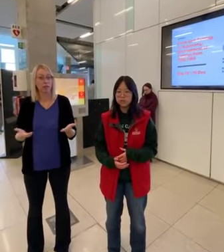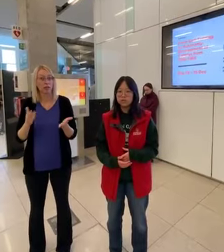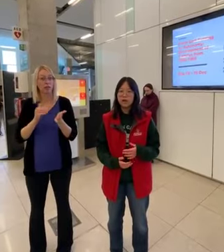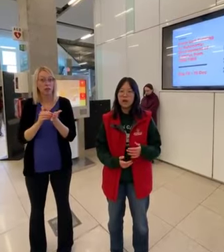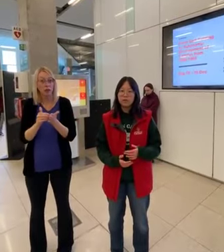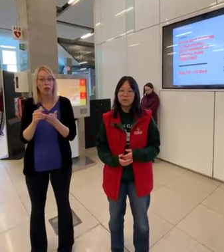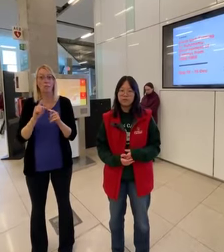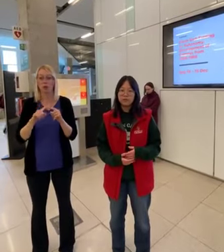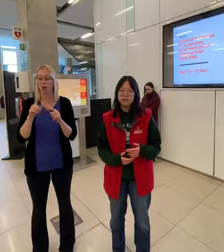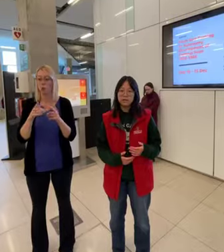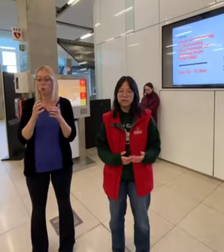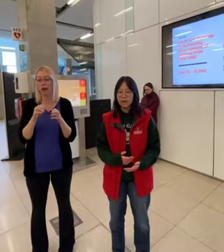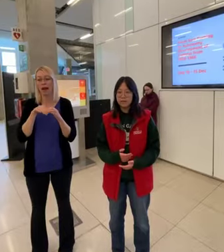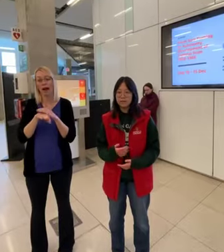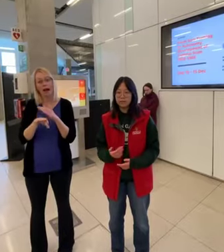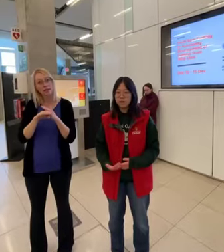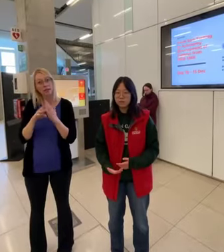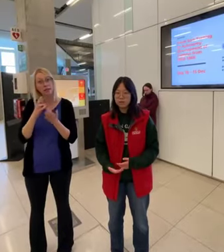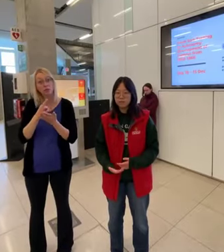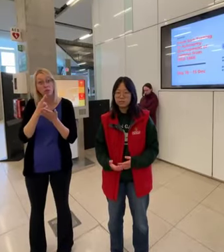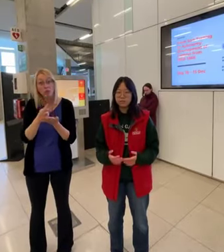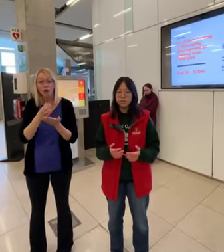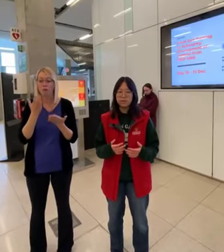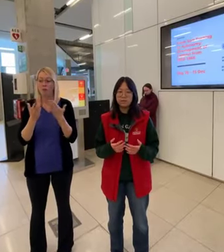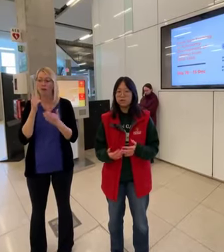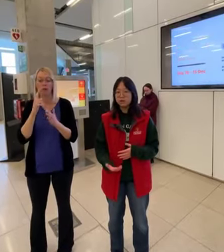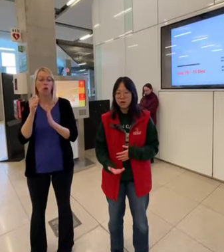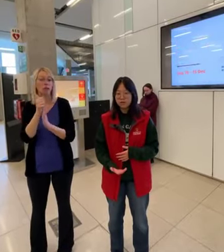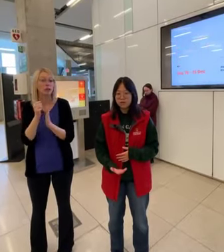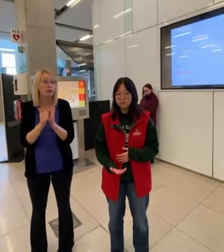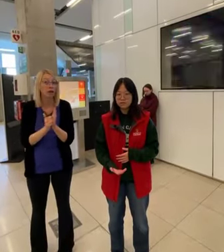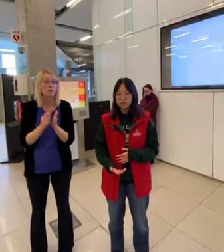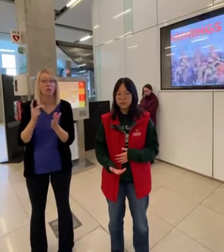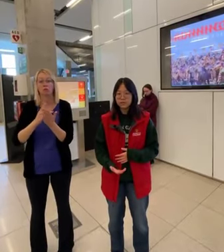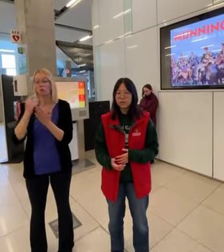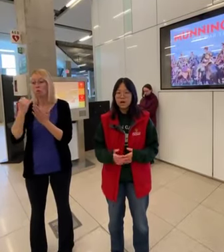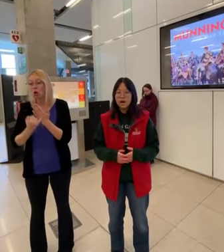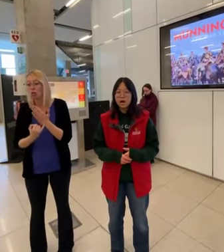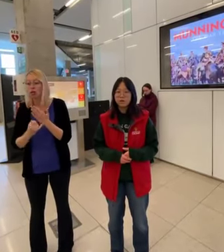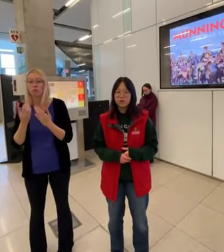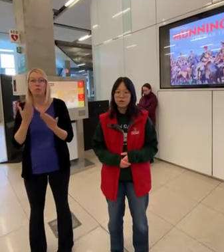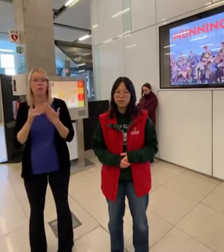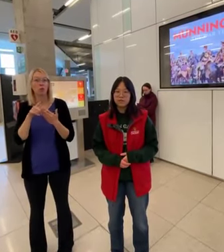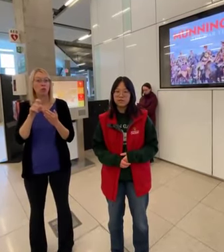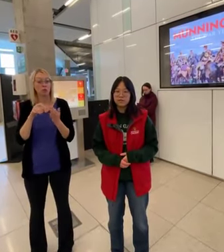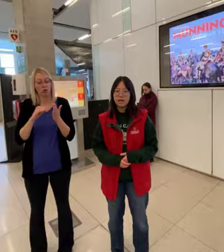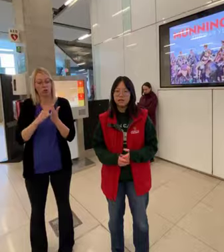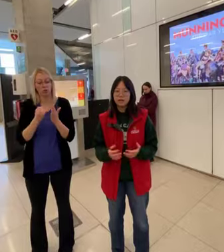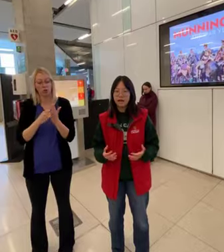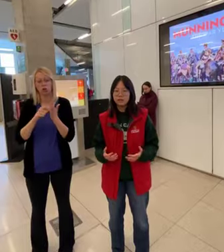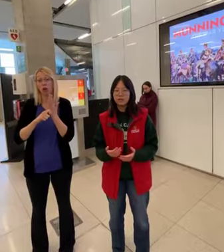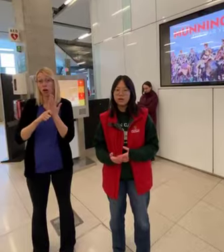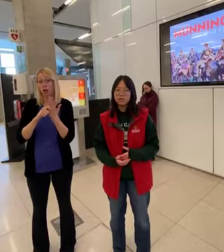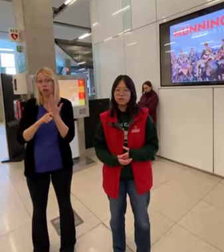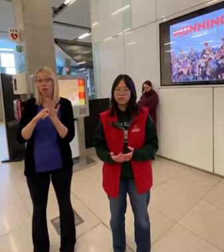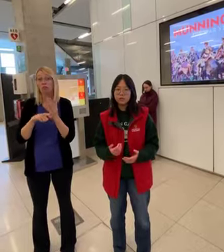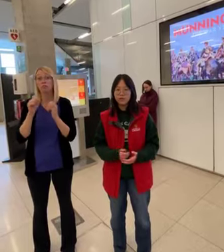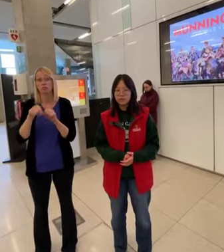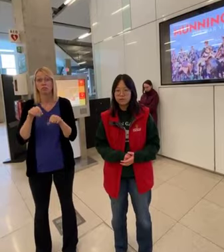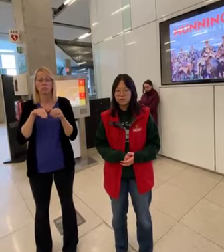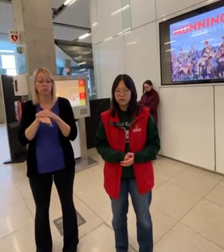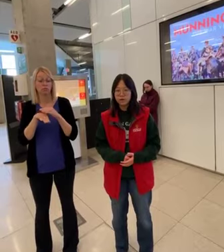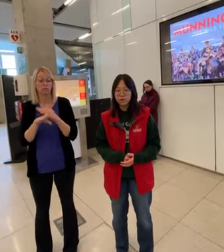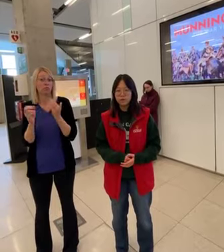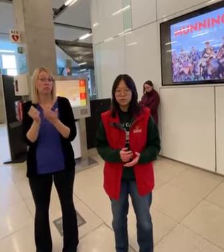those resources, whether it be for assignments or projects, maybe you need a journal article, for example, one of the great benefits is that you can access all of those